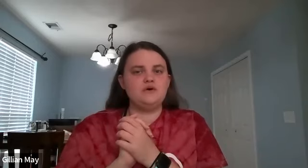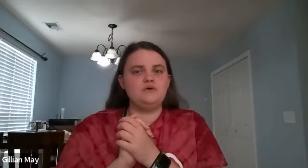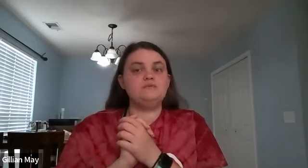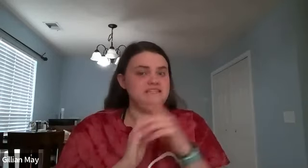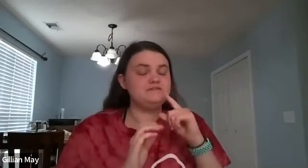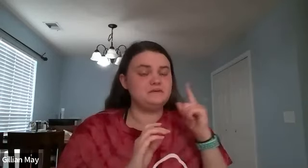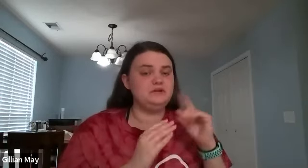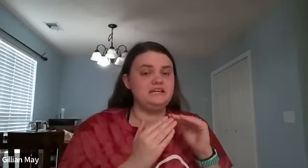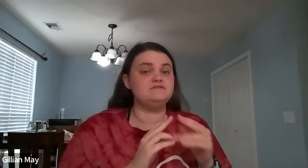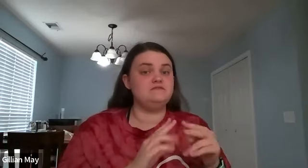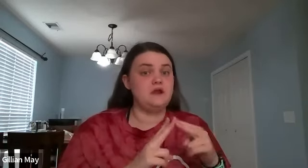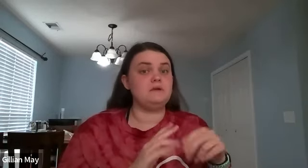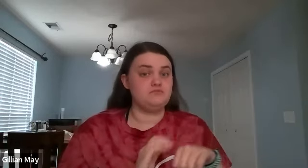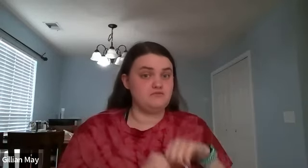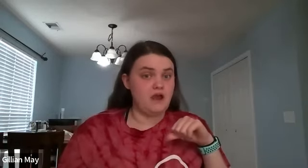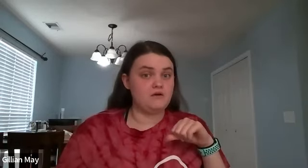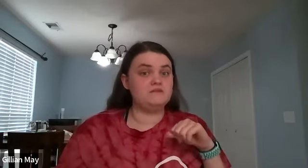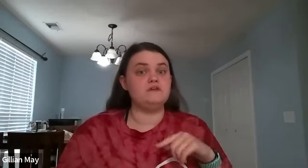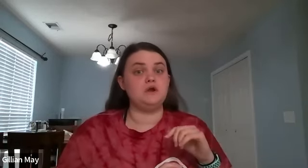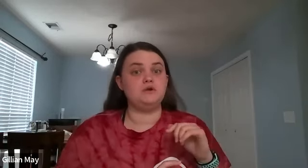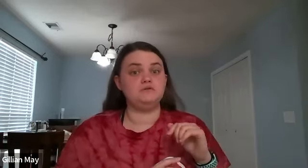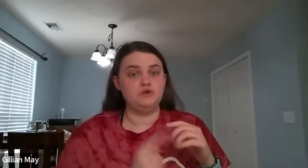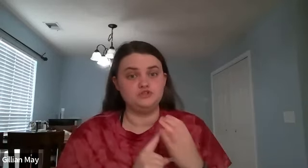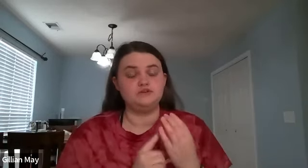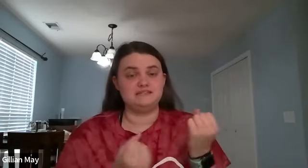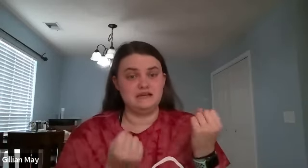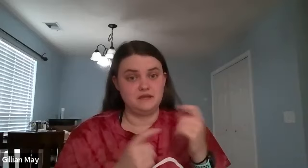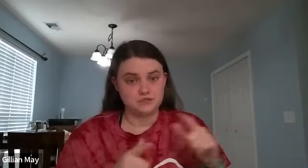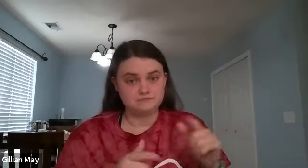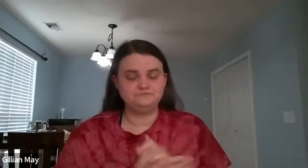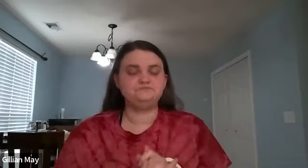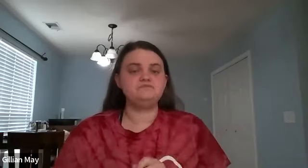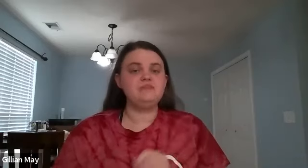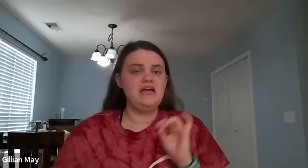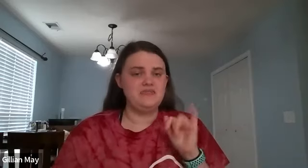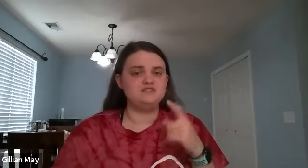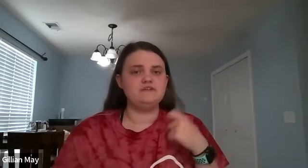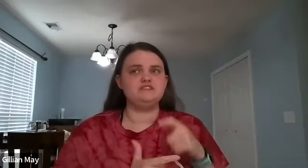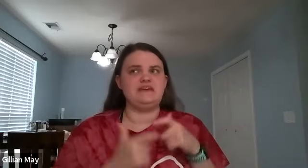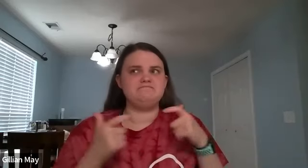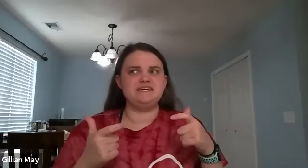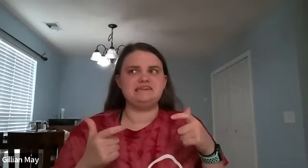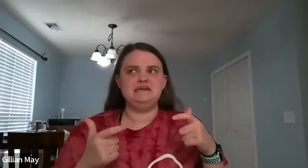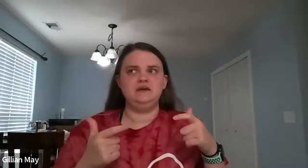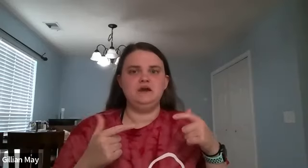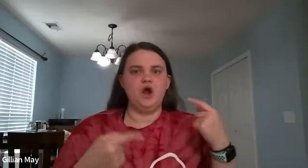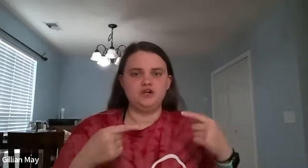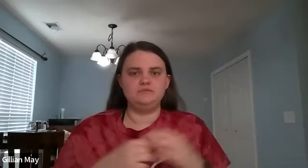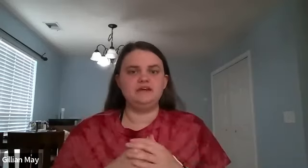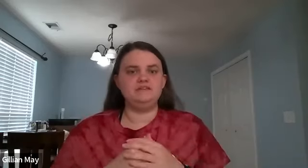so the deaf community is very proud of their culture and sign language. And that's why there's like that big argument, like